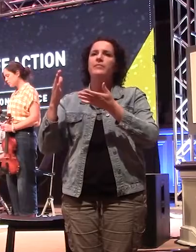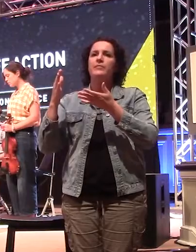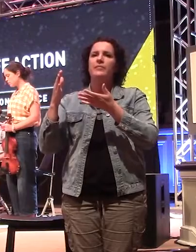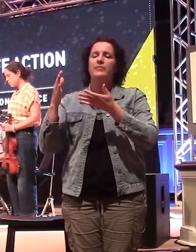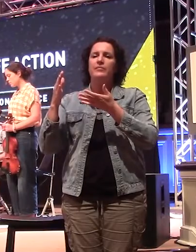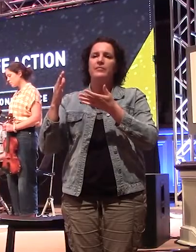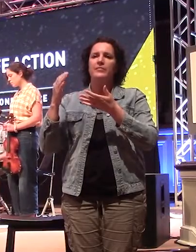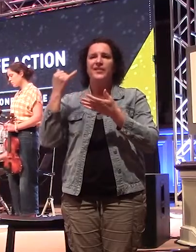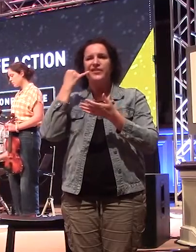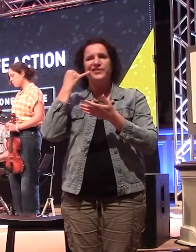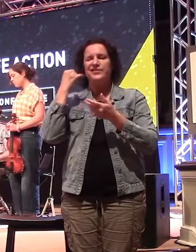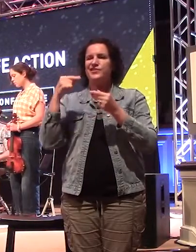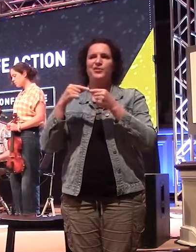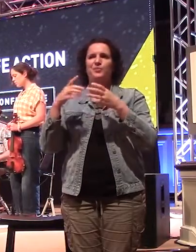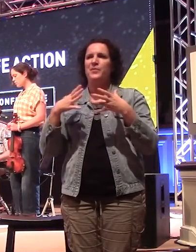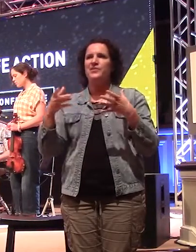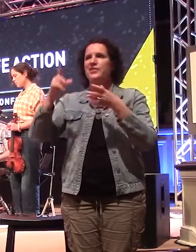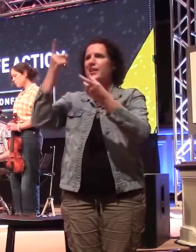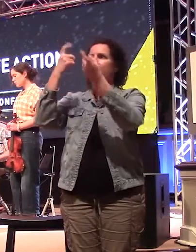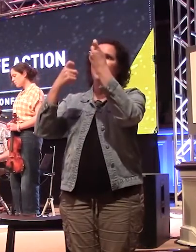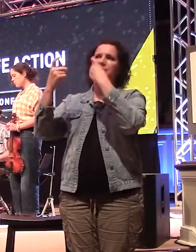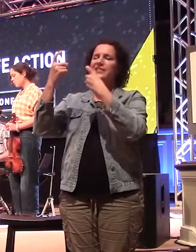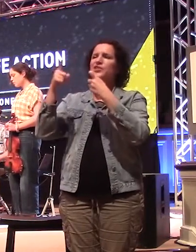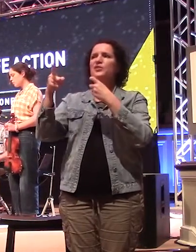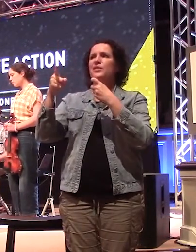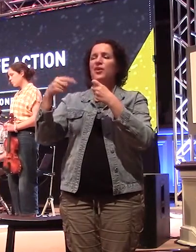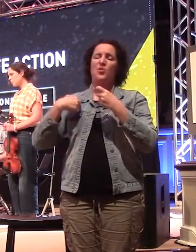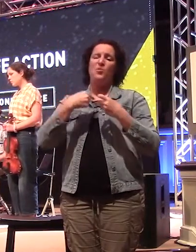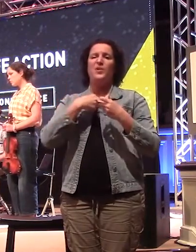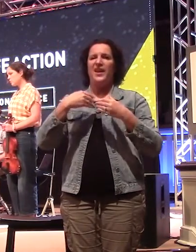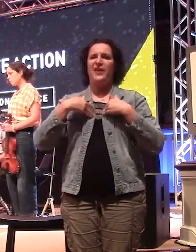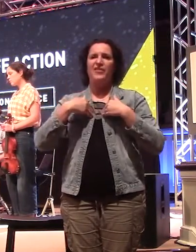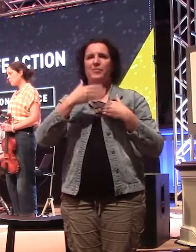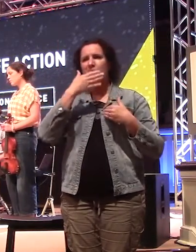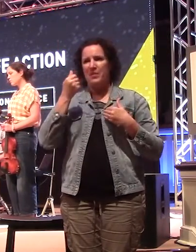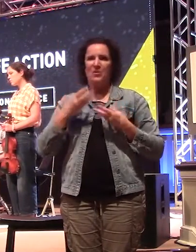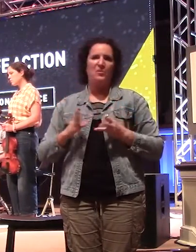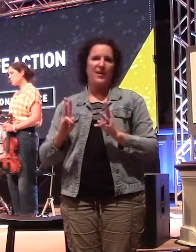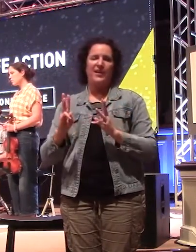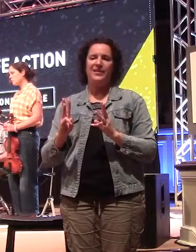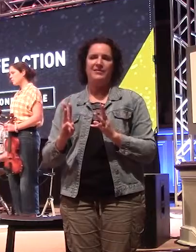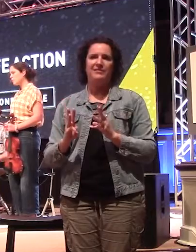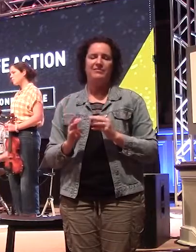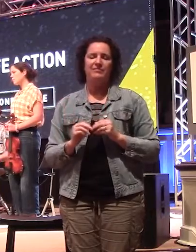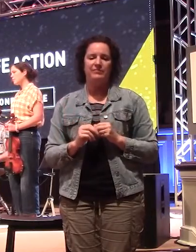as though it's just too much to ask, or we have a better way, or there's some kind of compromise